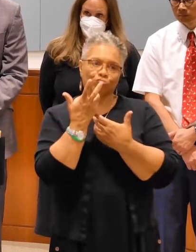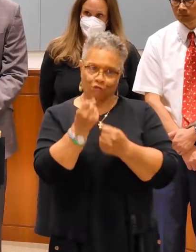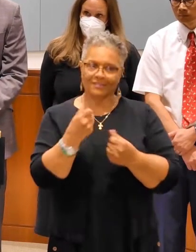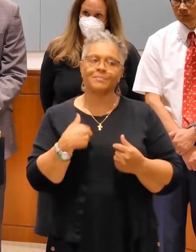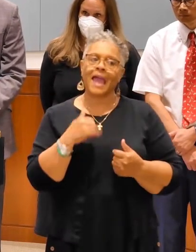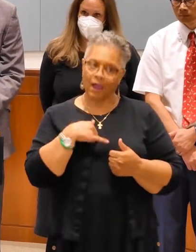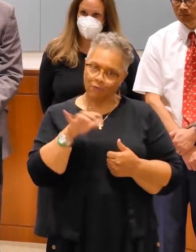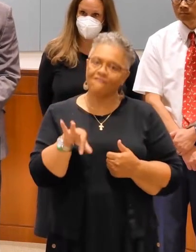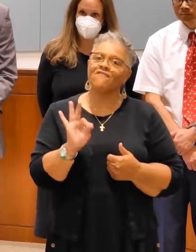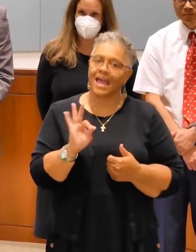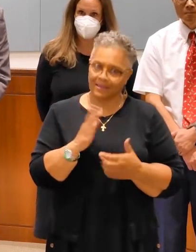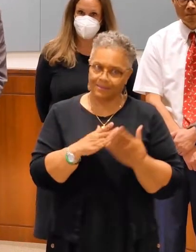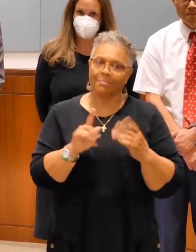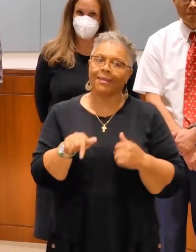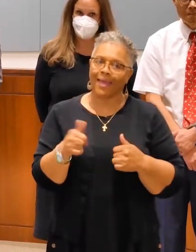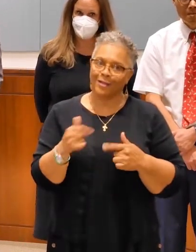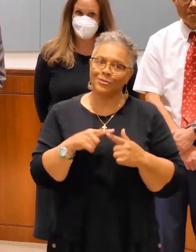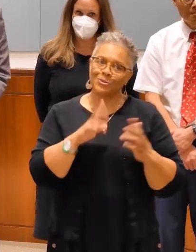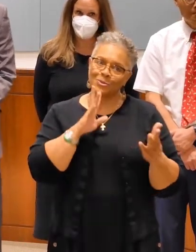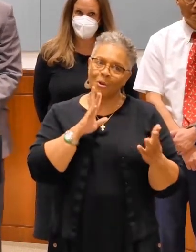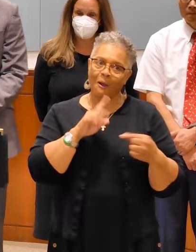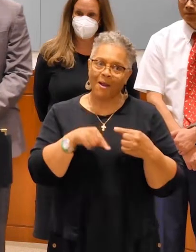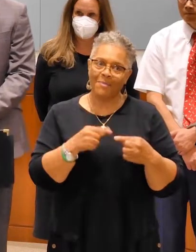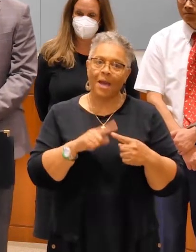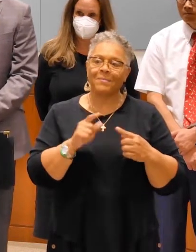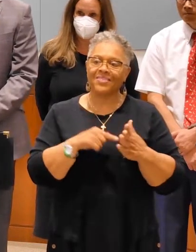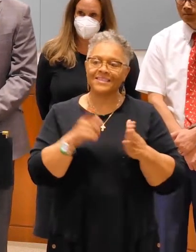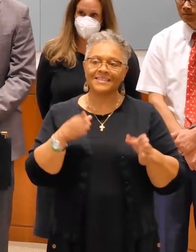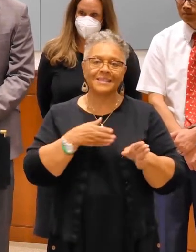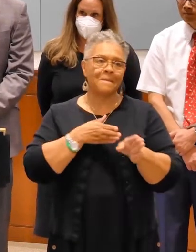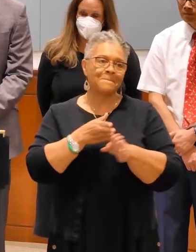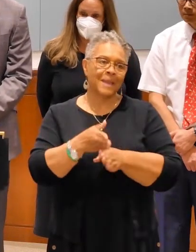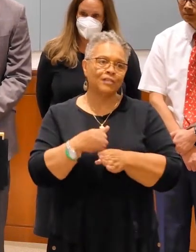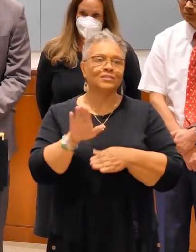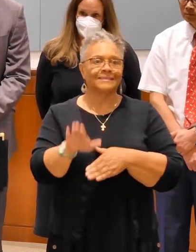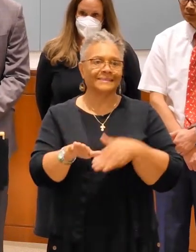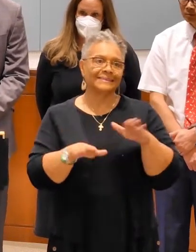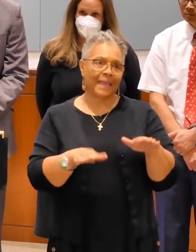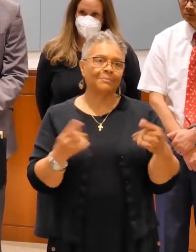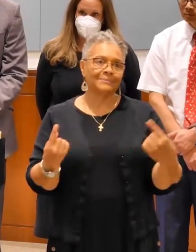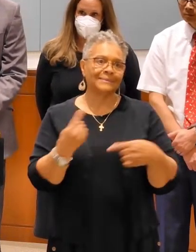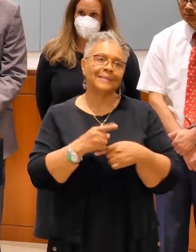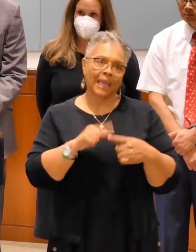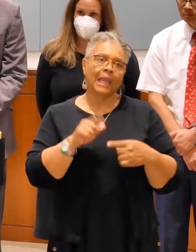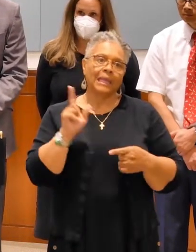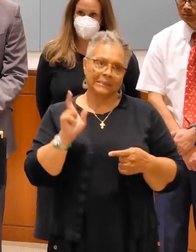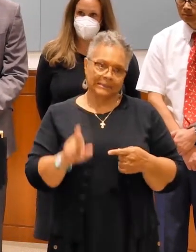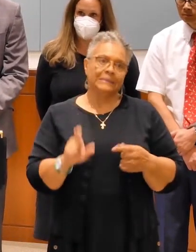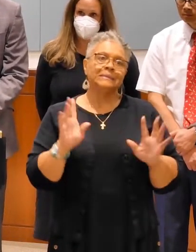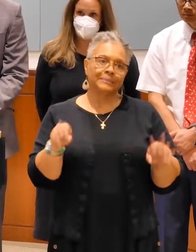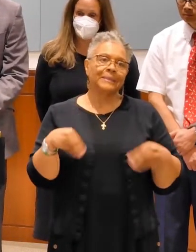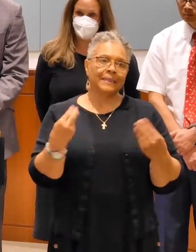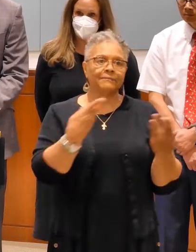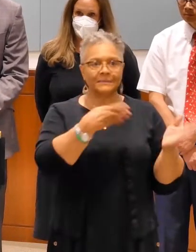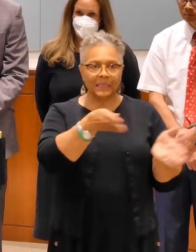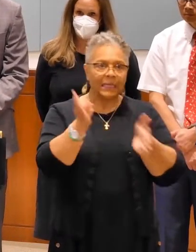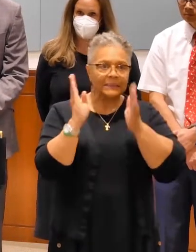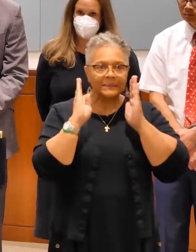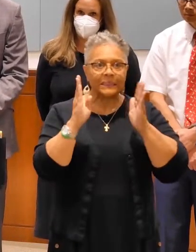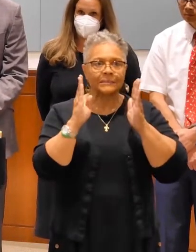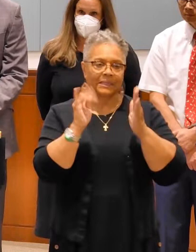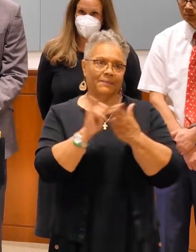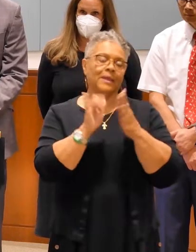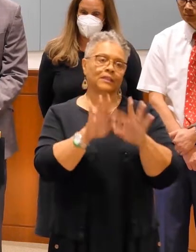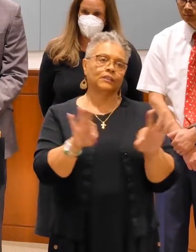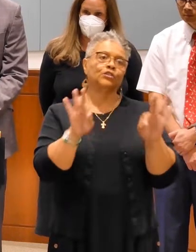else to talk about. But this is a major step today and needs to be given the attention that it